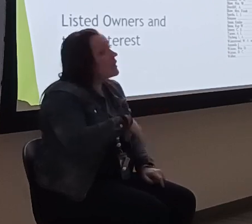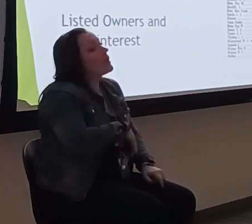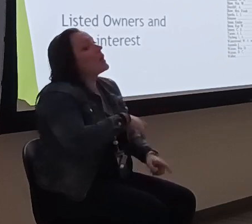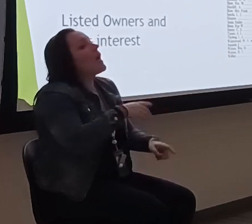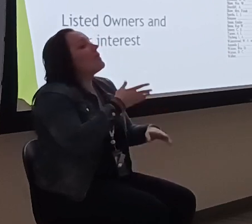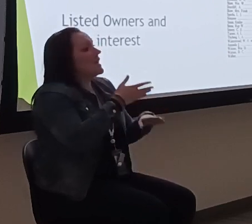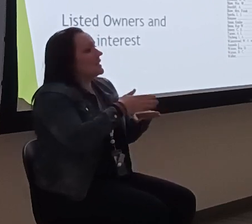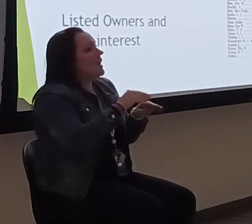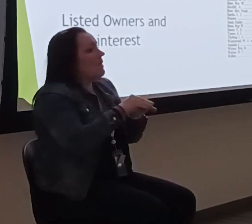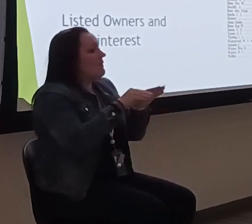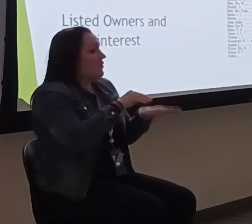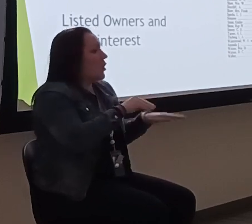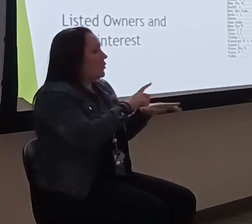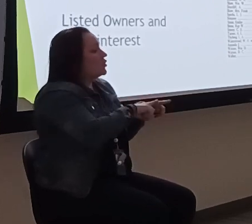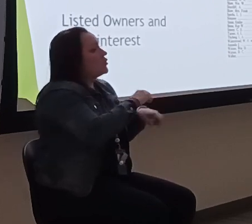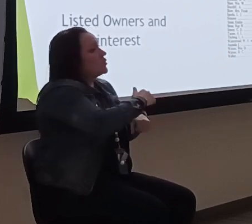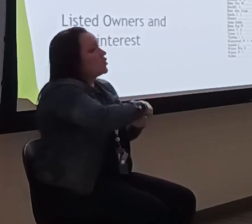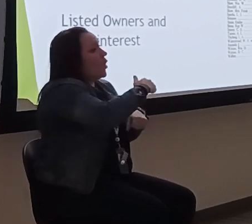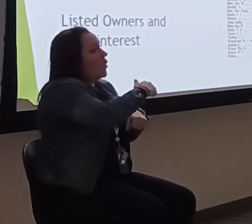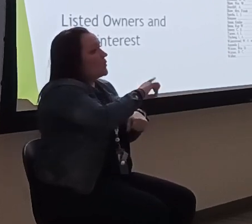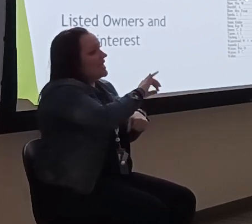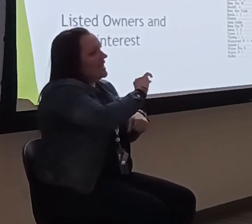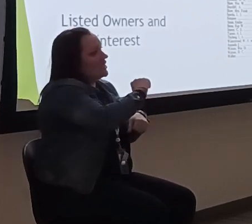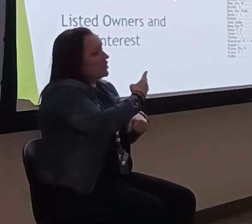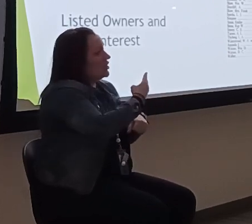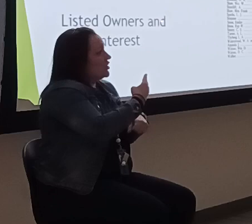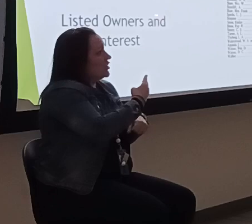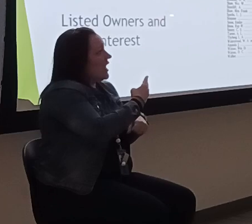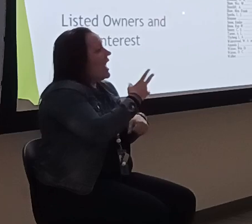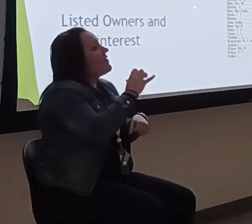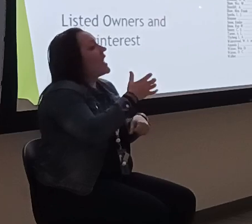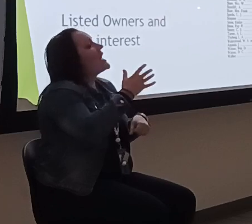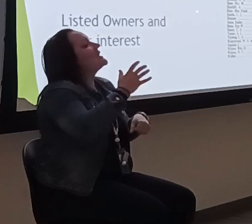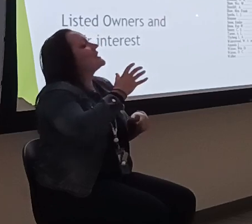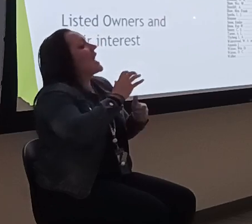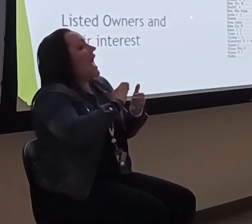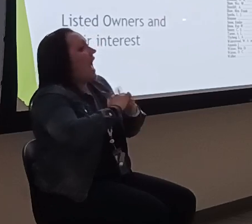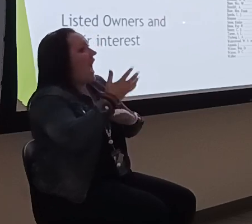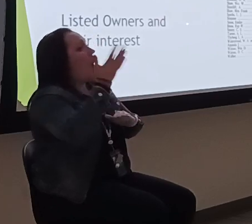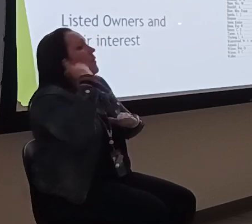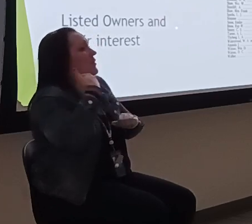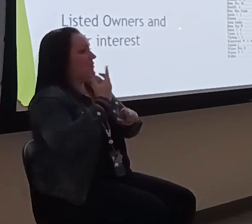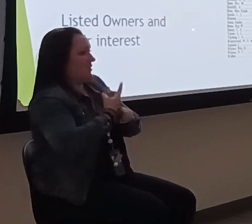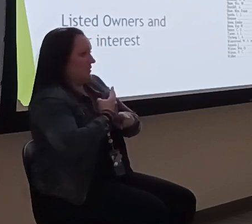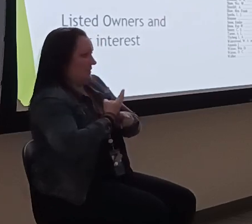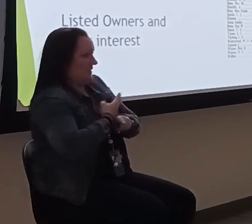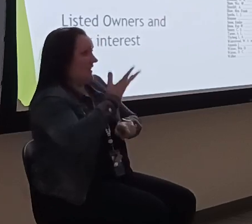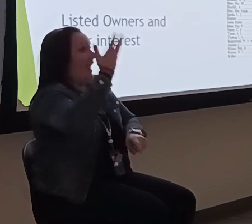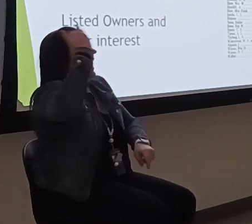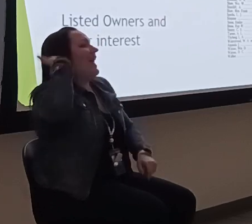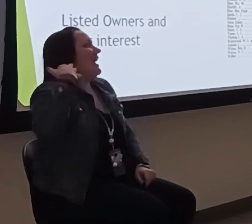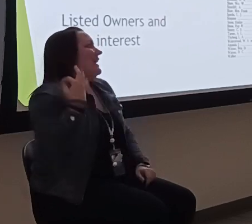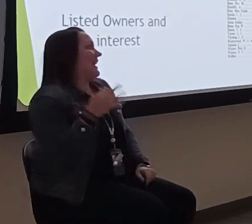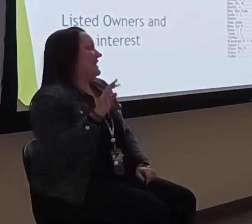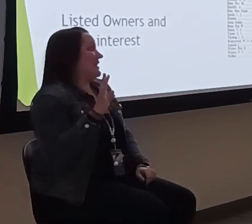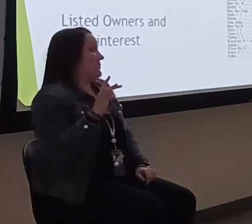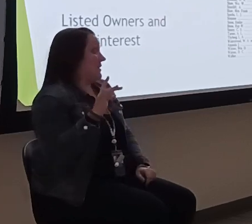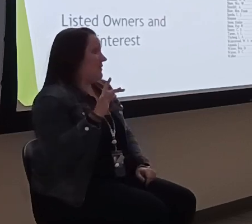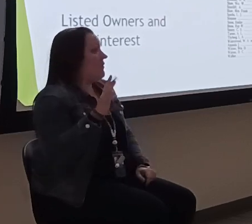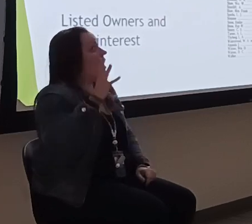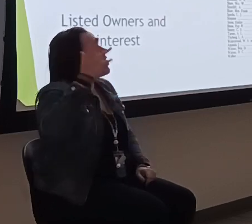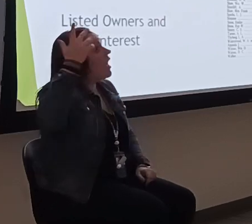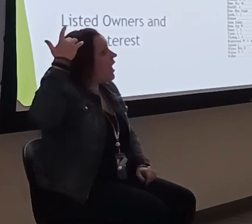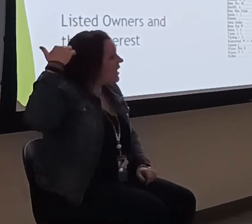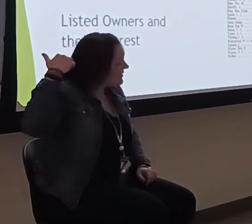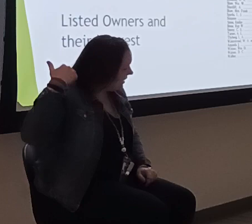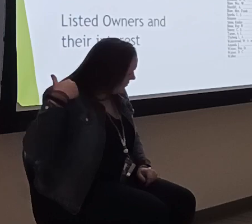Stone Ditch. And this is how the water was used back in 1925. That was a long time